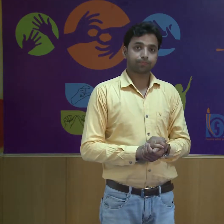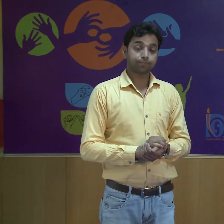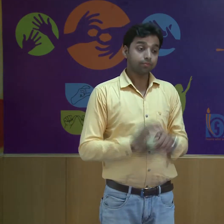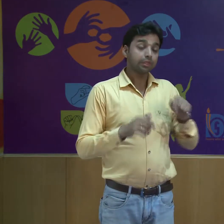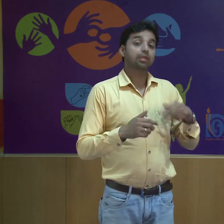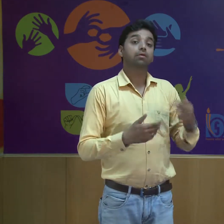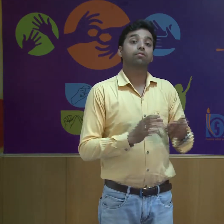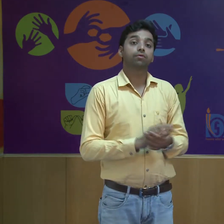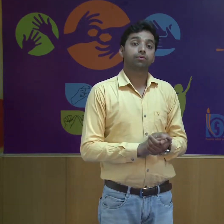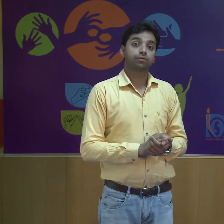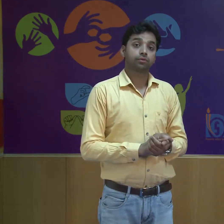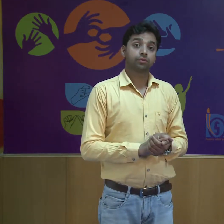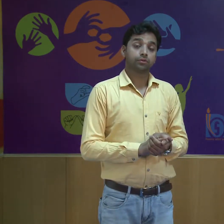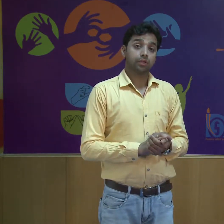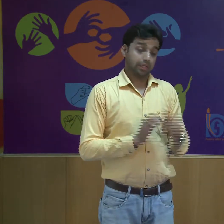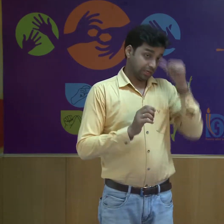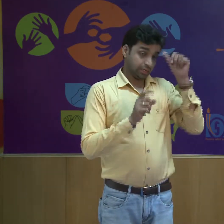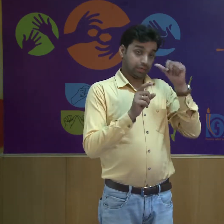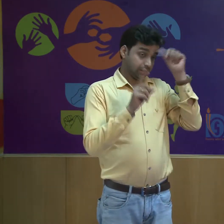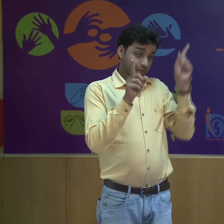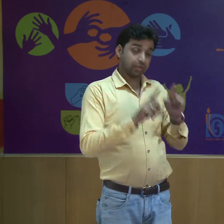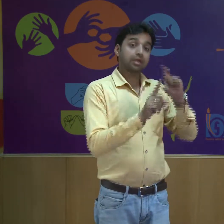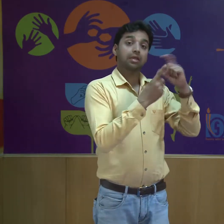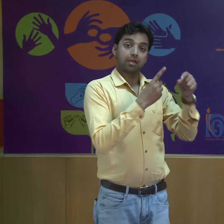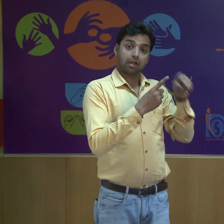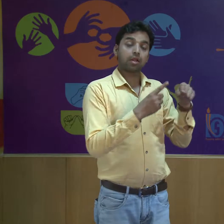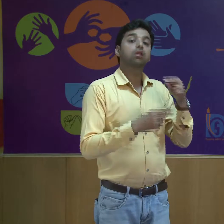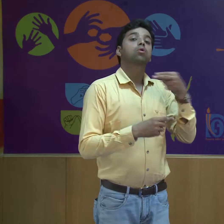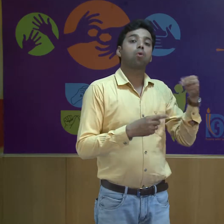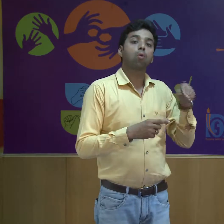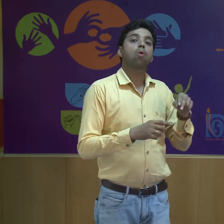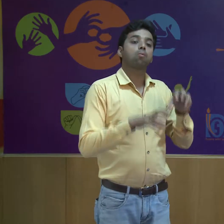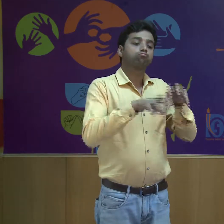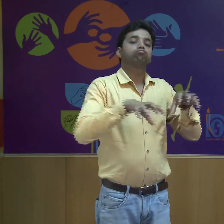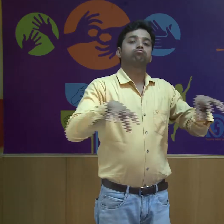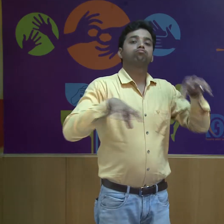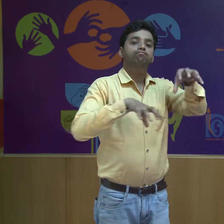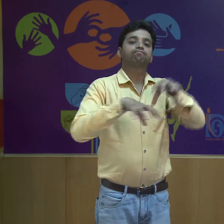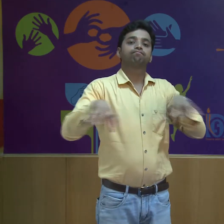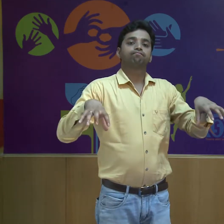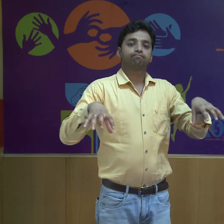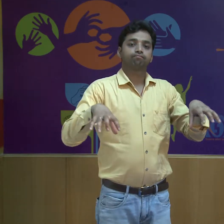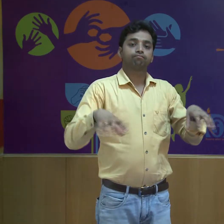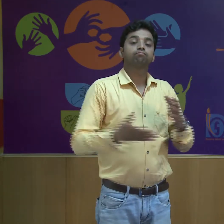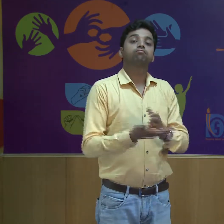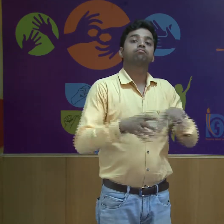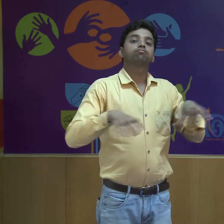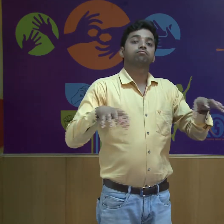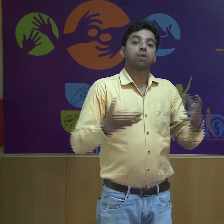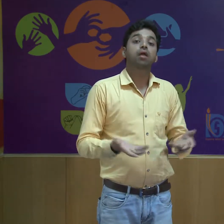Therefore, Indian culture is called as diverse. That is, there is so